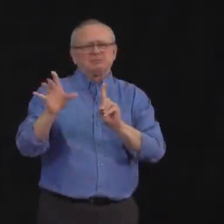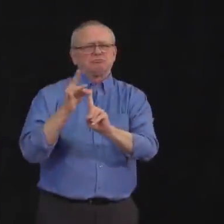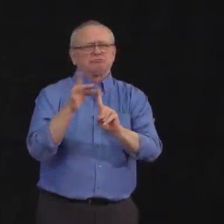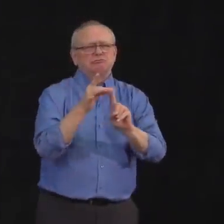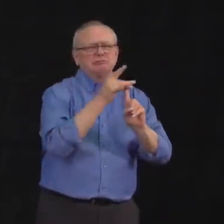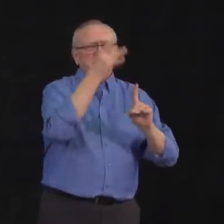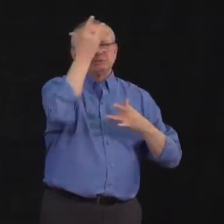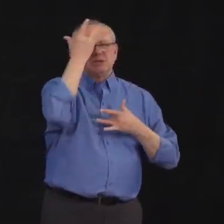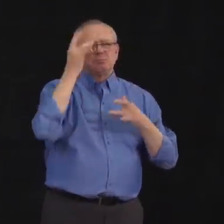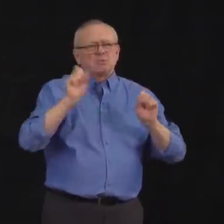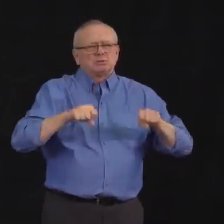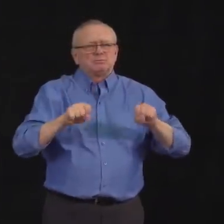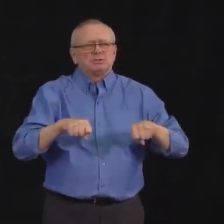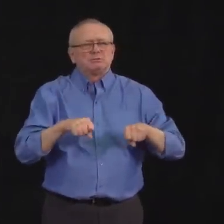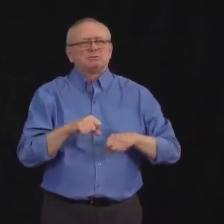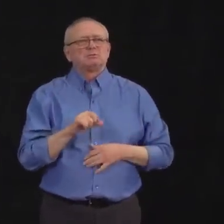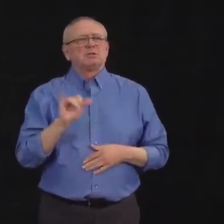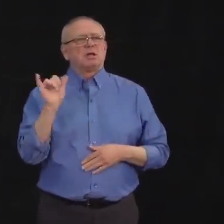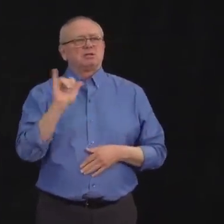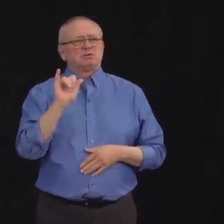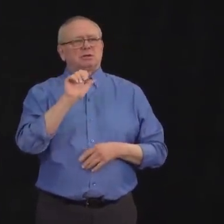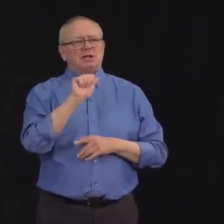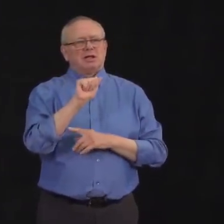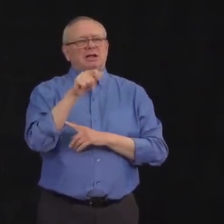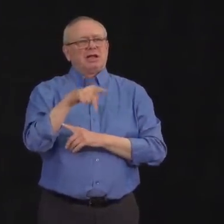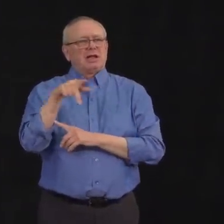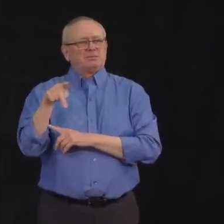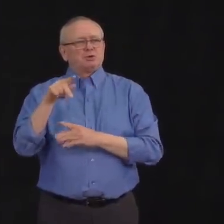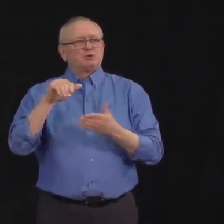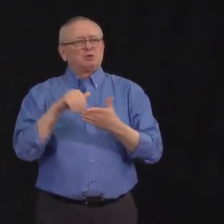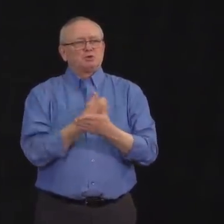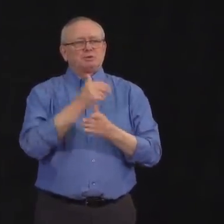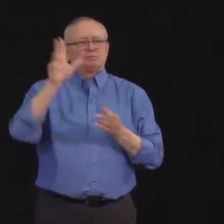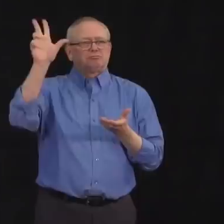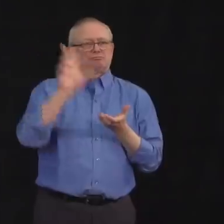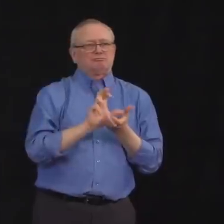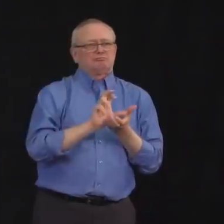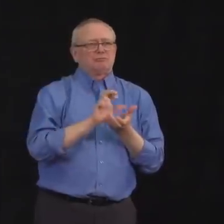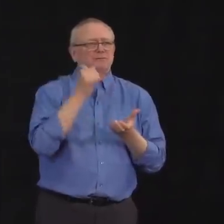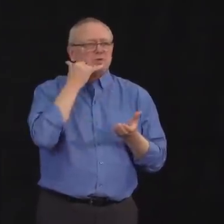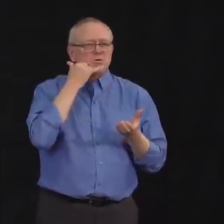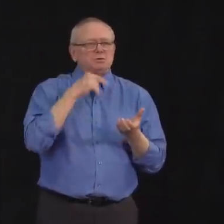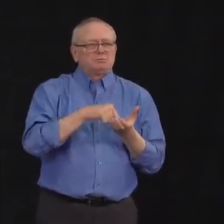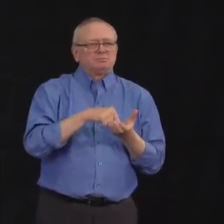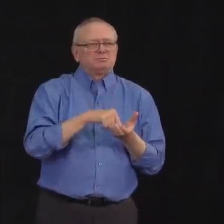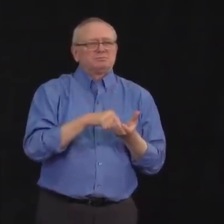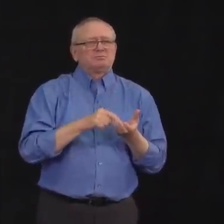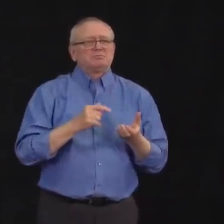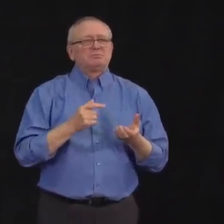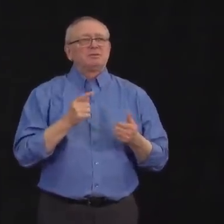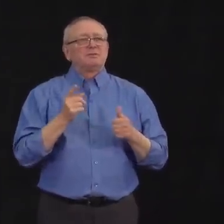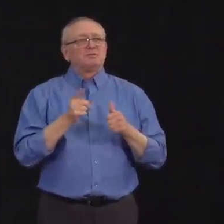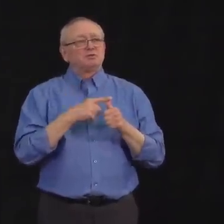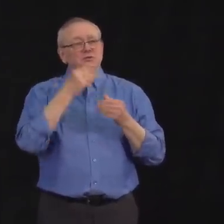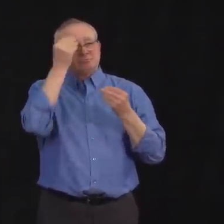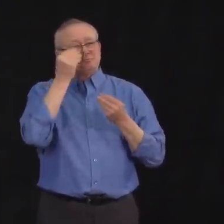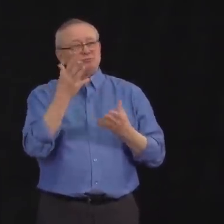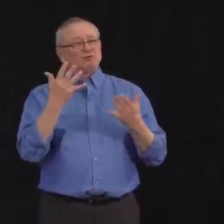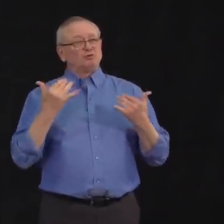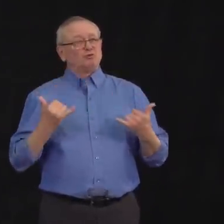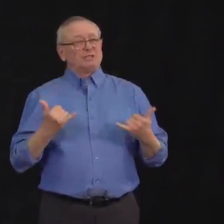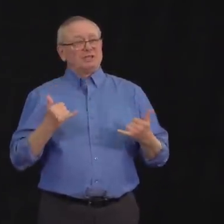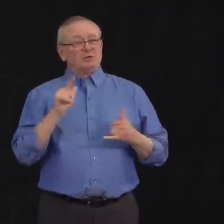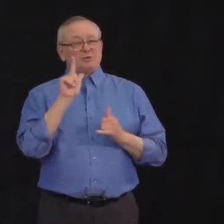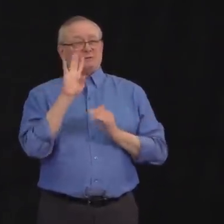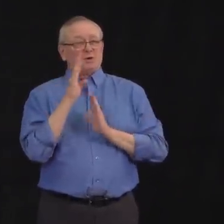I would like to report an additional 218 cases of COVID-19, bringing the total number of cases in Alberta to